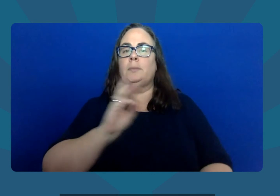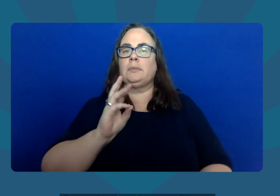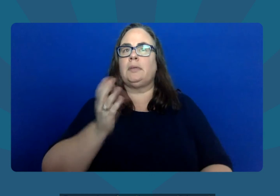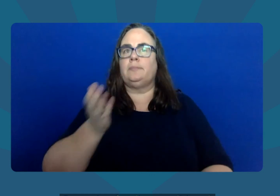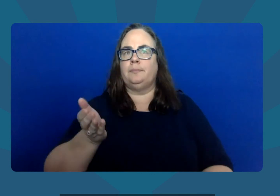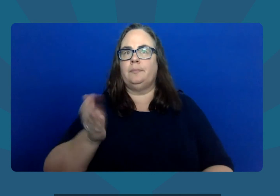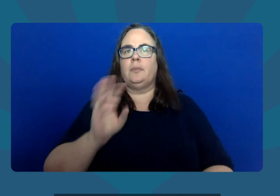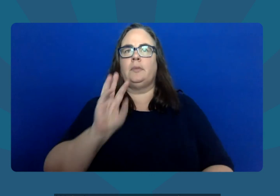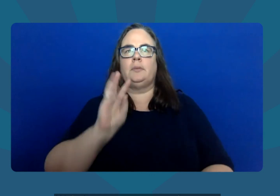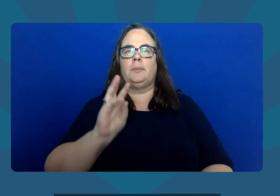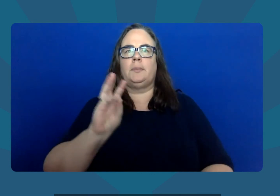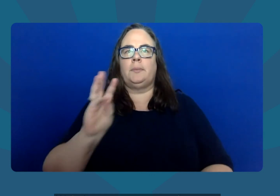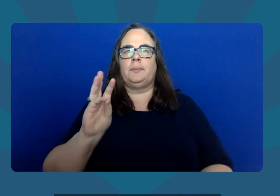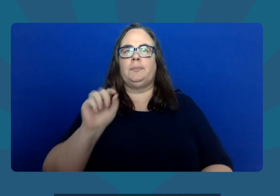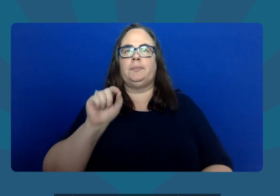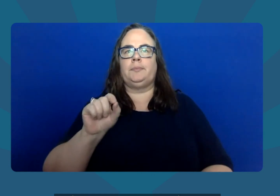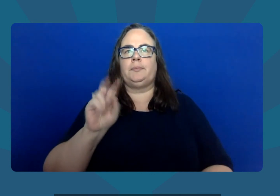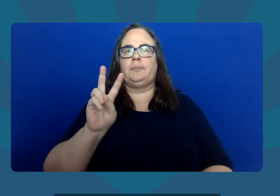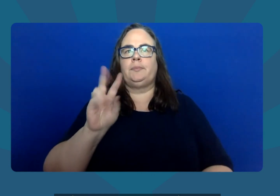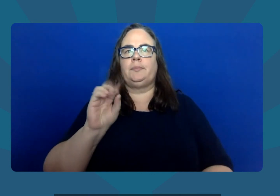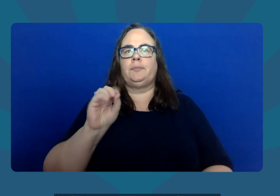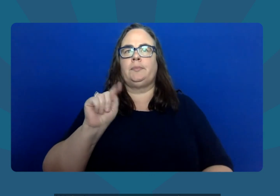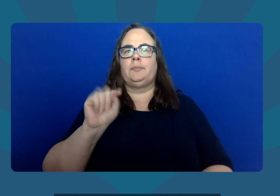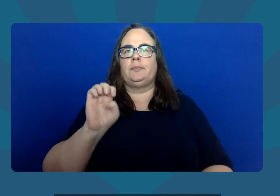traditional. Website,